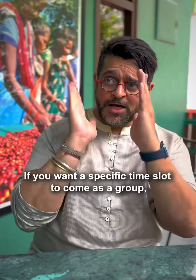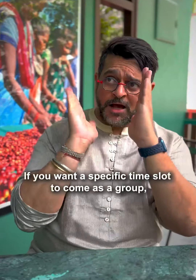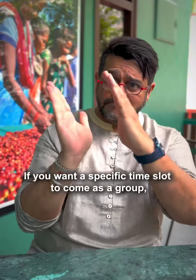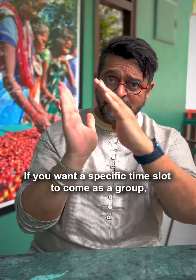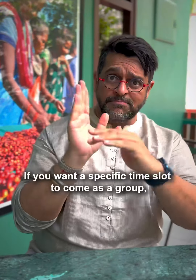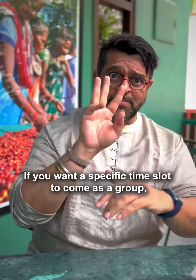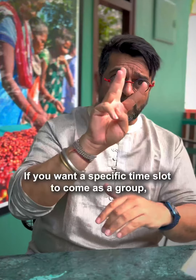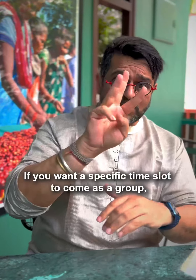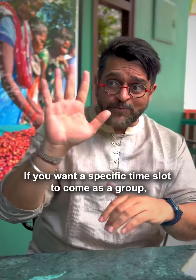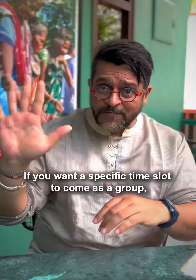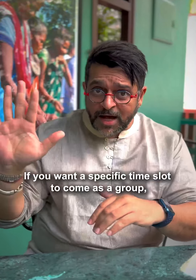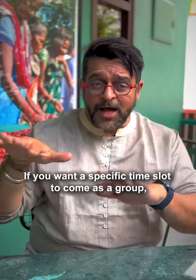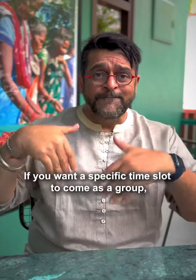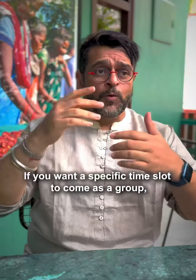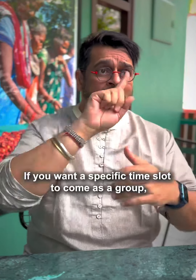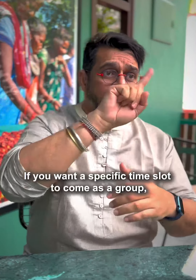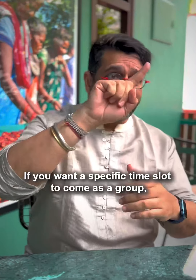If you want a specific time slot,